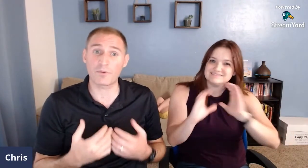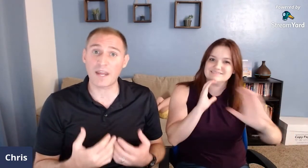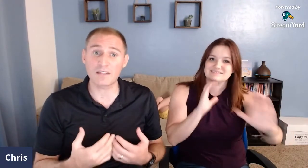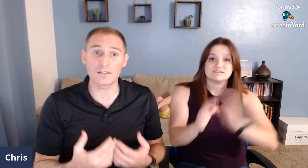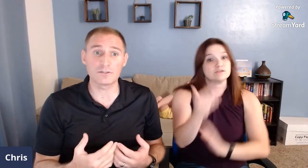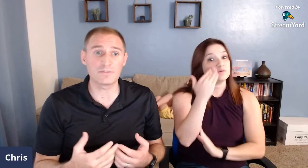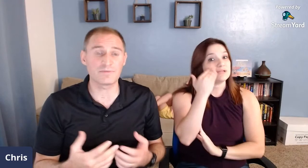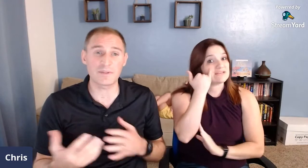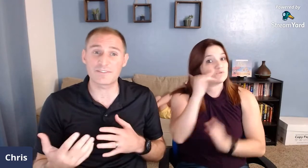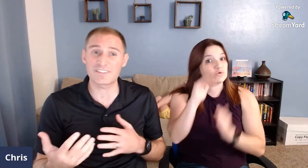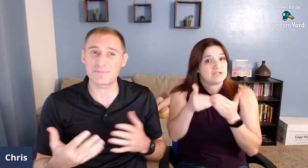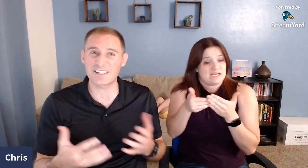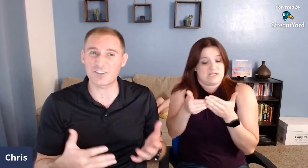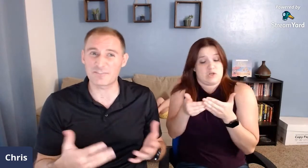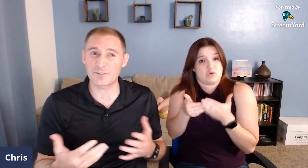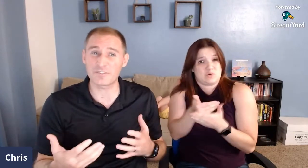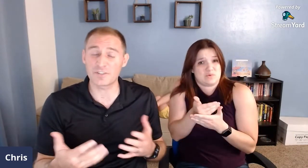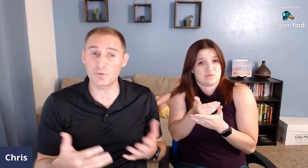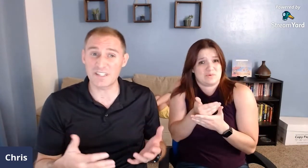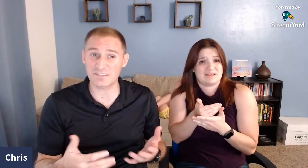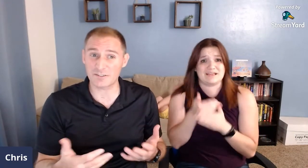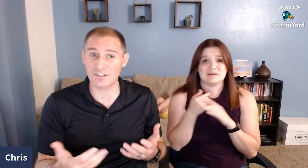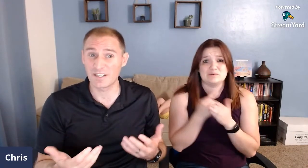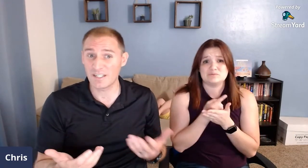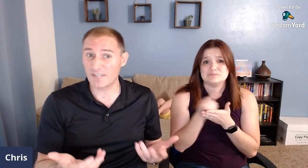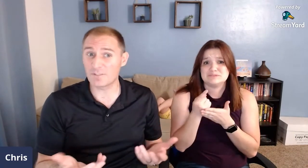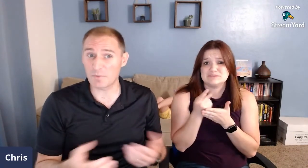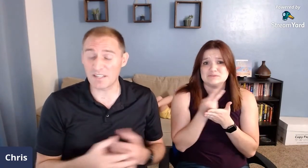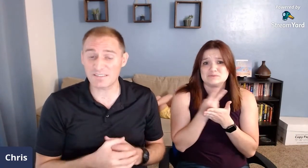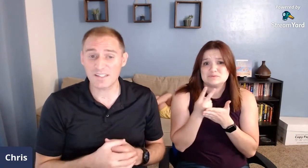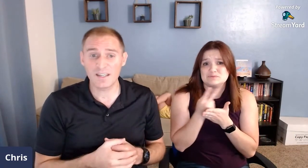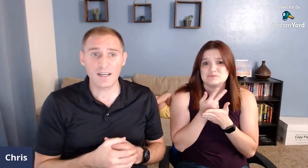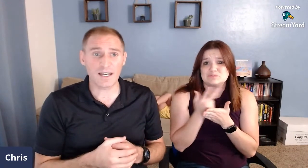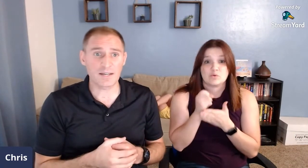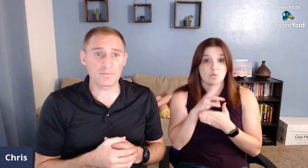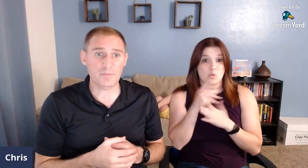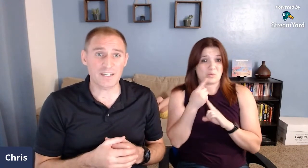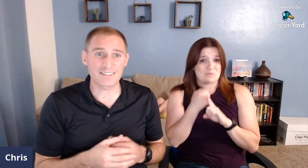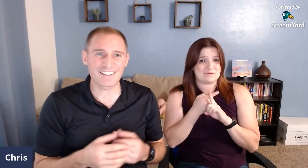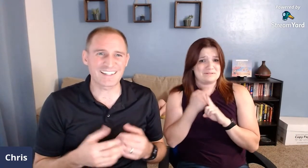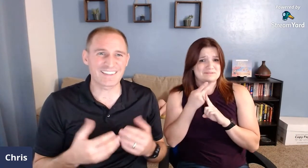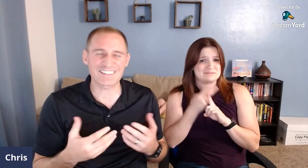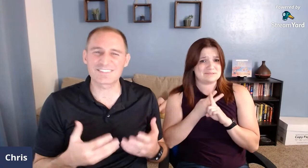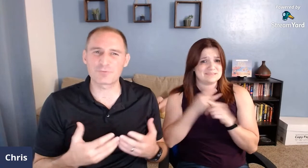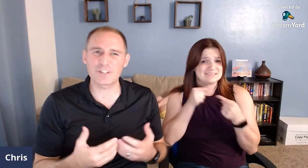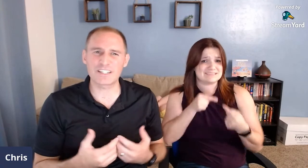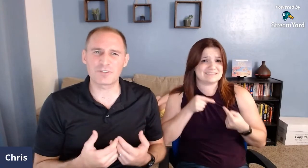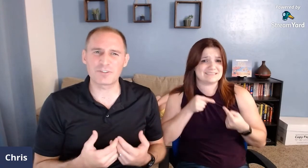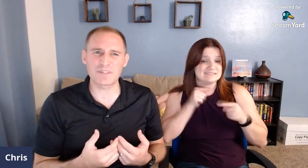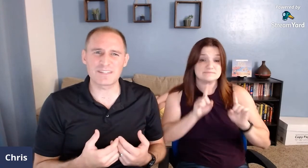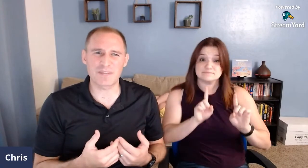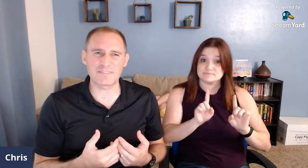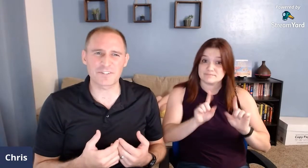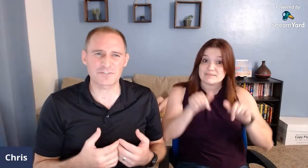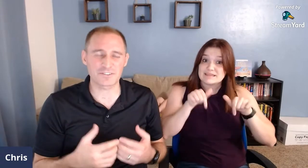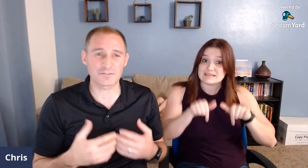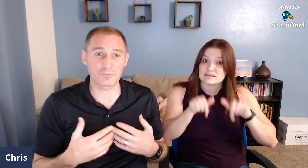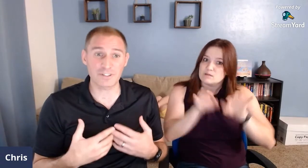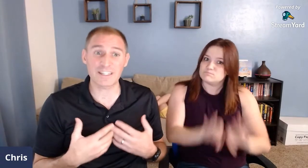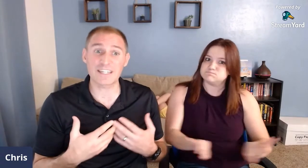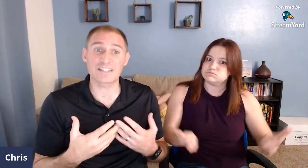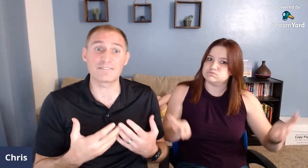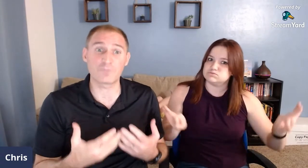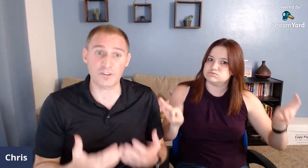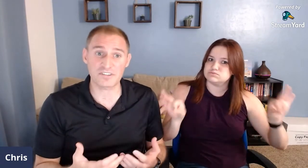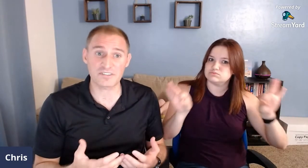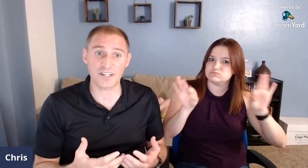if you're brand new, maybe you've just been learning for a few weeks or a few months. But this is really going to be beneficial to